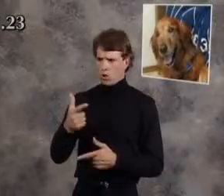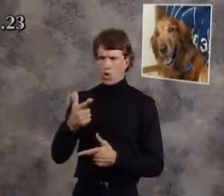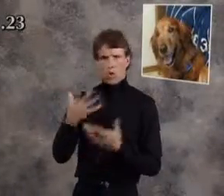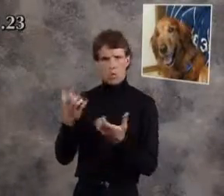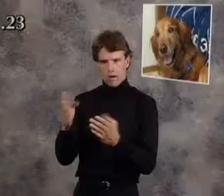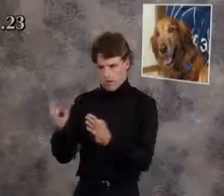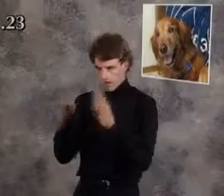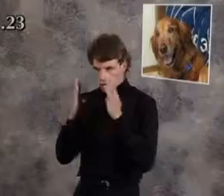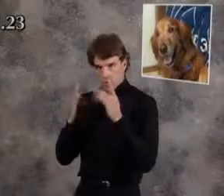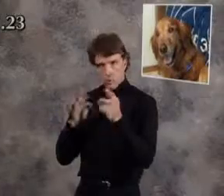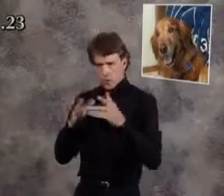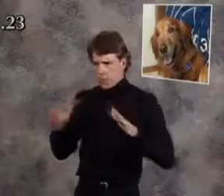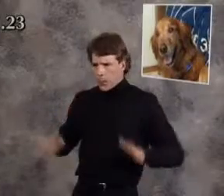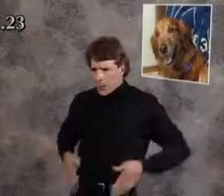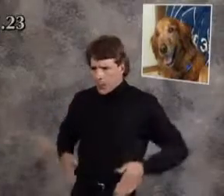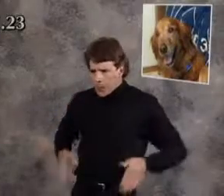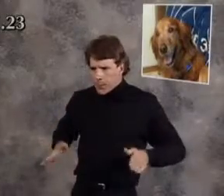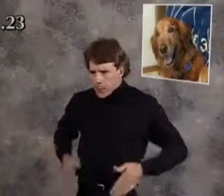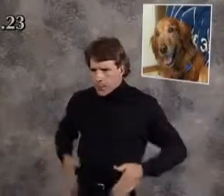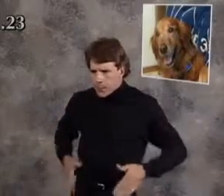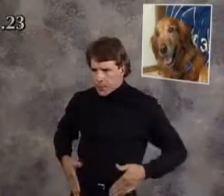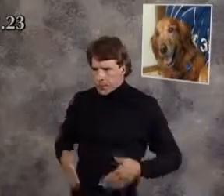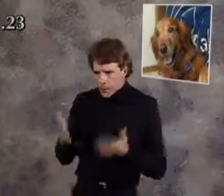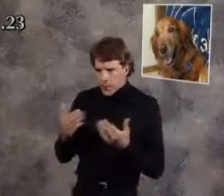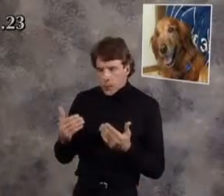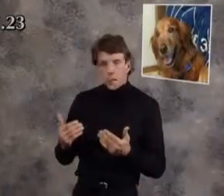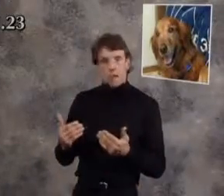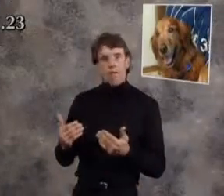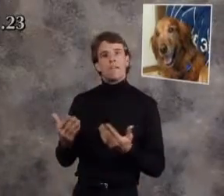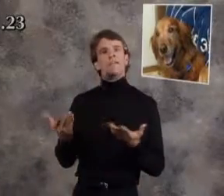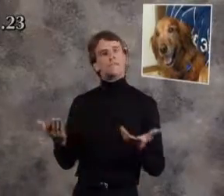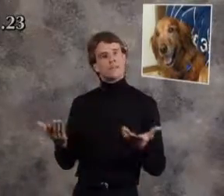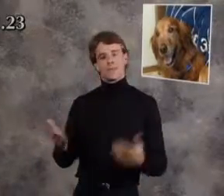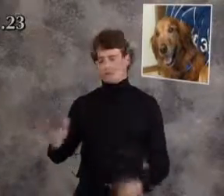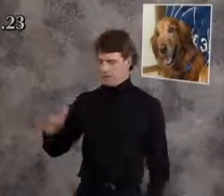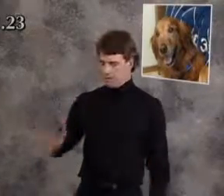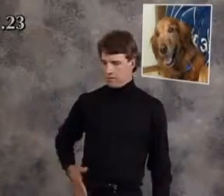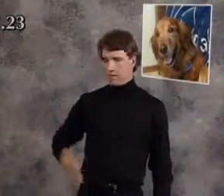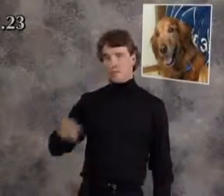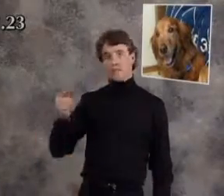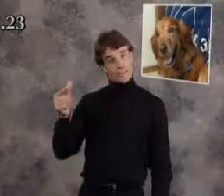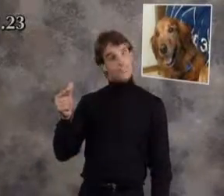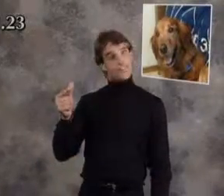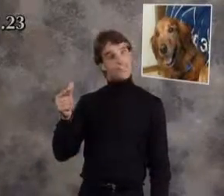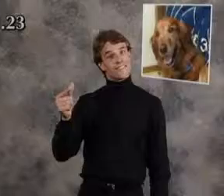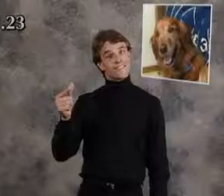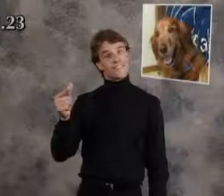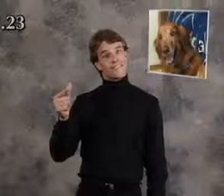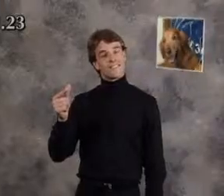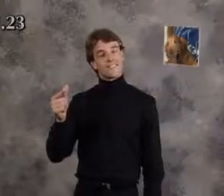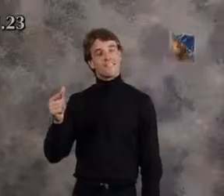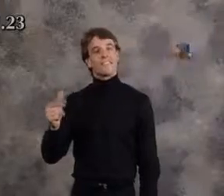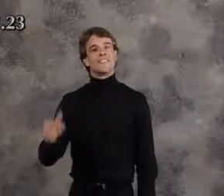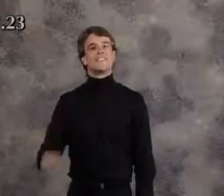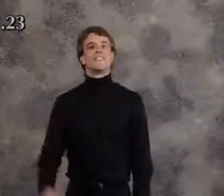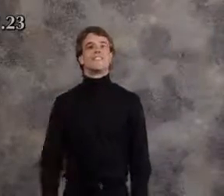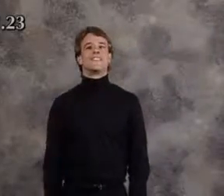When you want a dog's attention, you whistle or slap your thighs and snap your fingers. Dog.